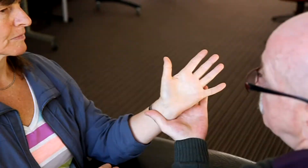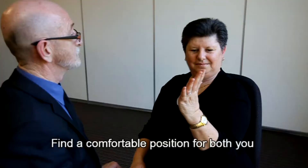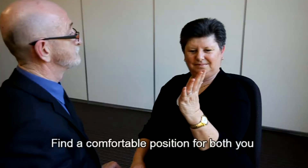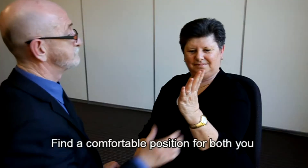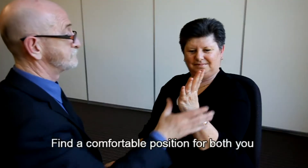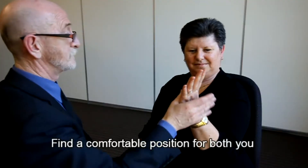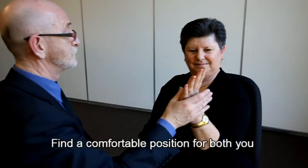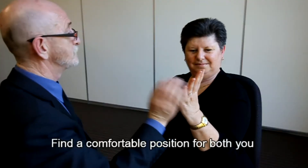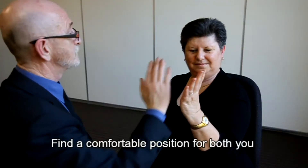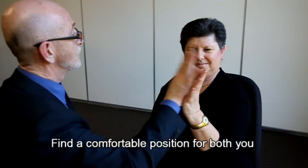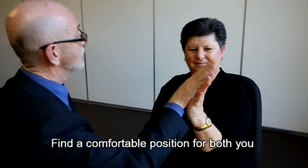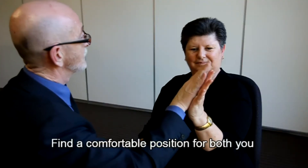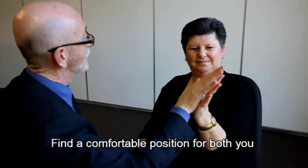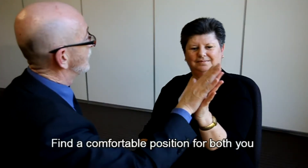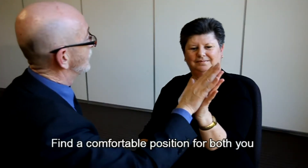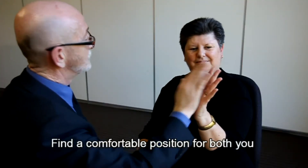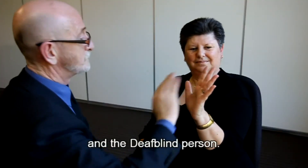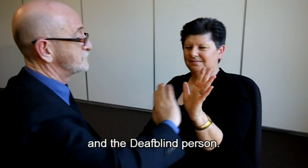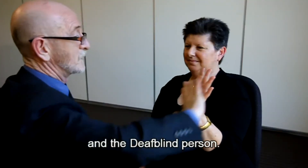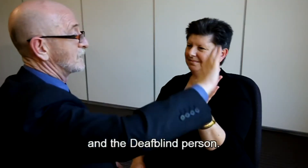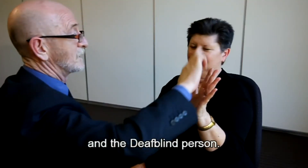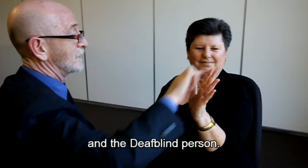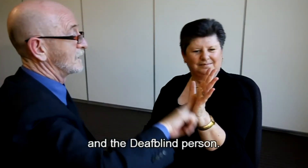Find a comfortable position for both you and the deafblind person.